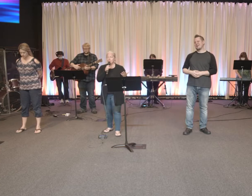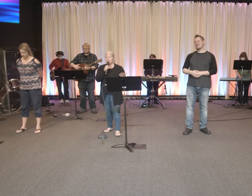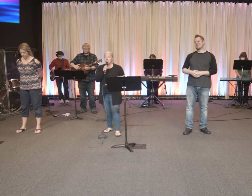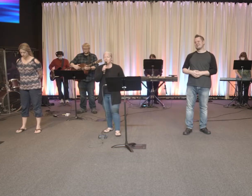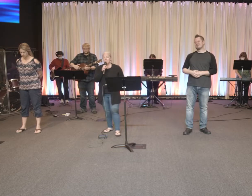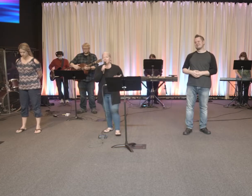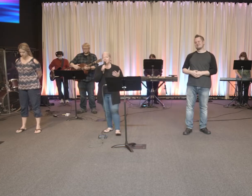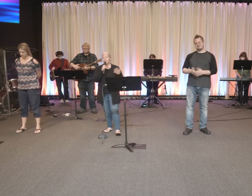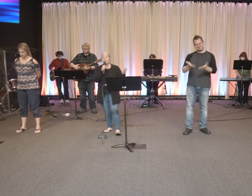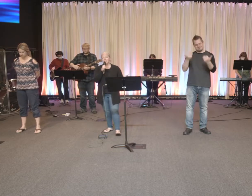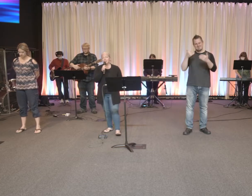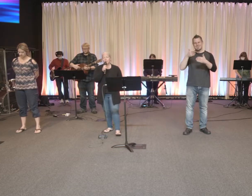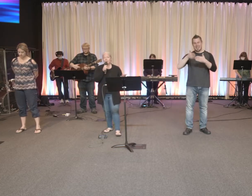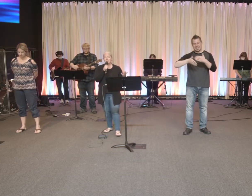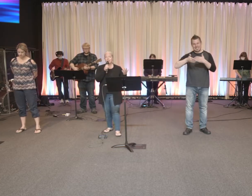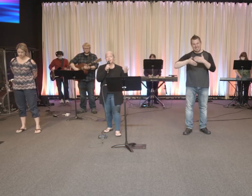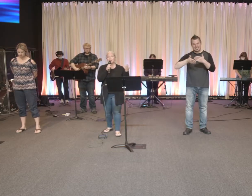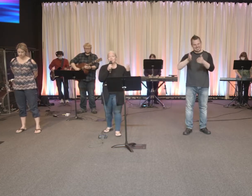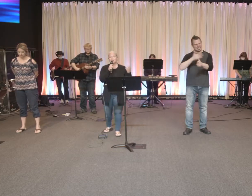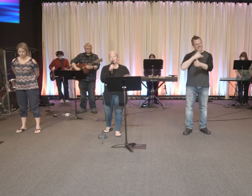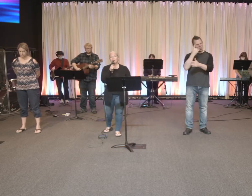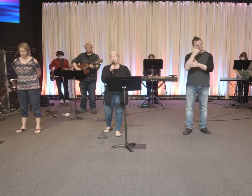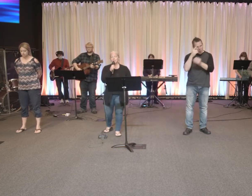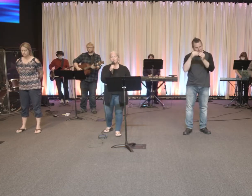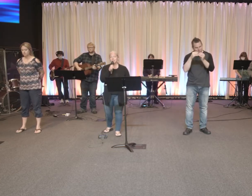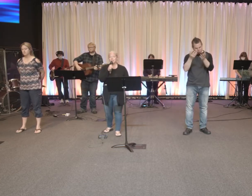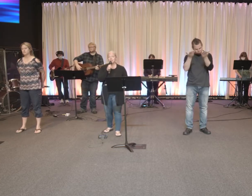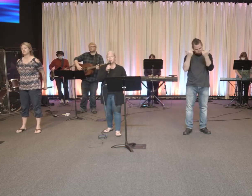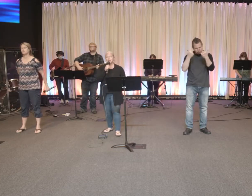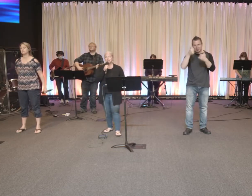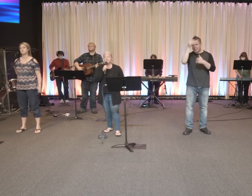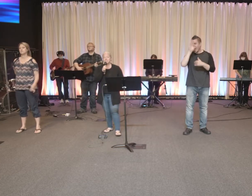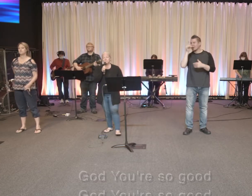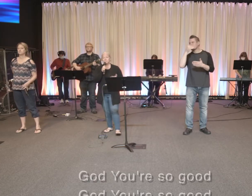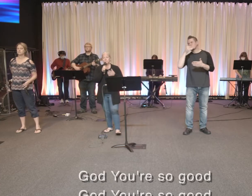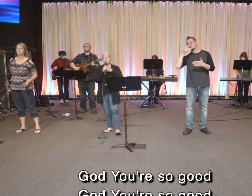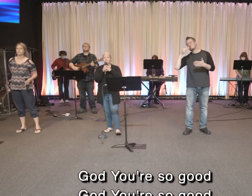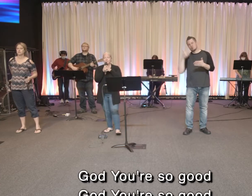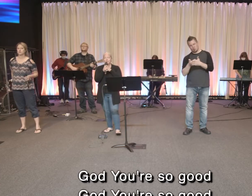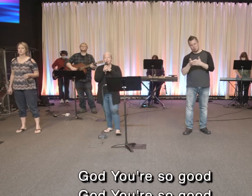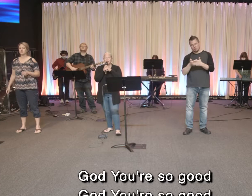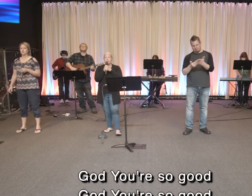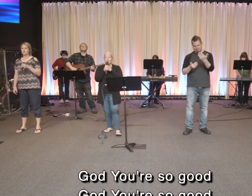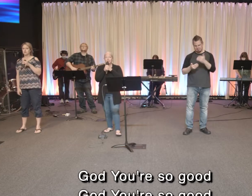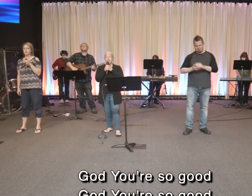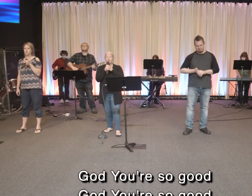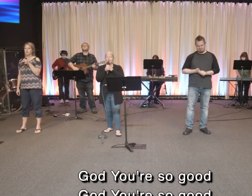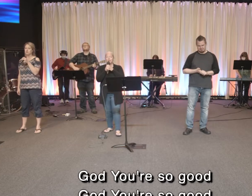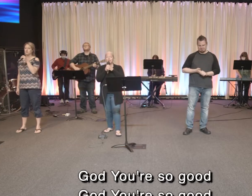So let's end by singing it together one more time. God, you're so good.